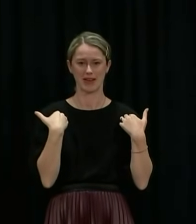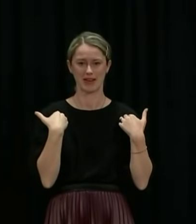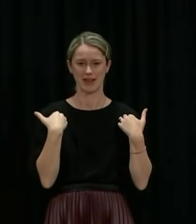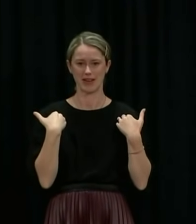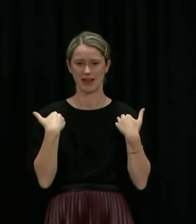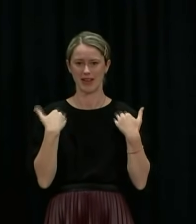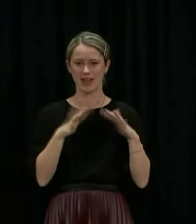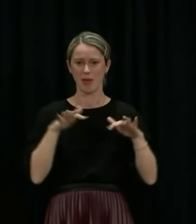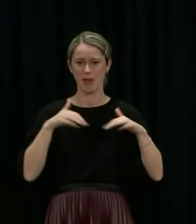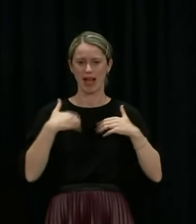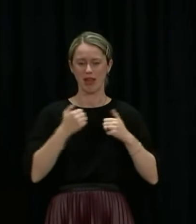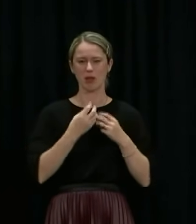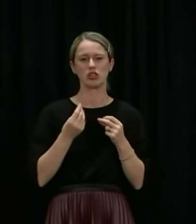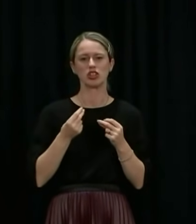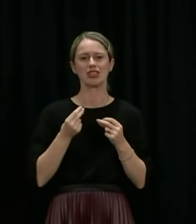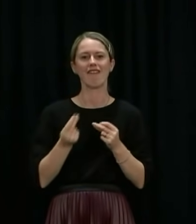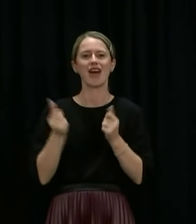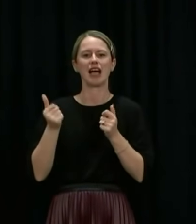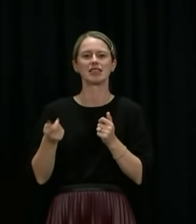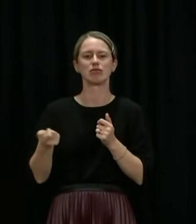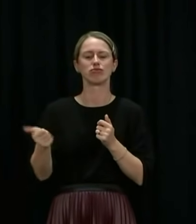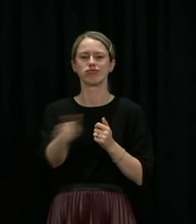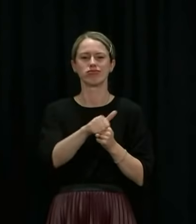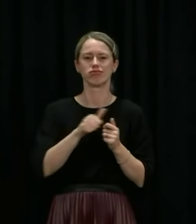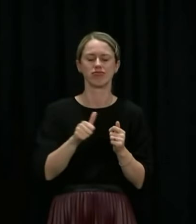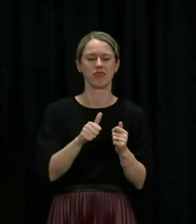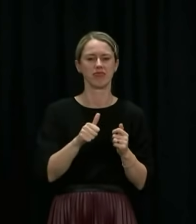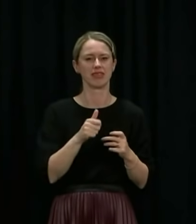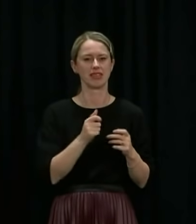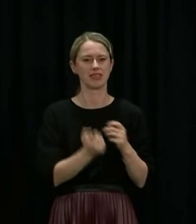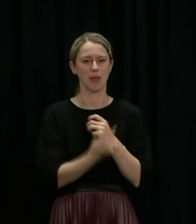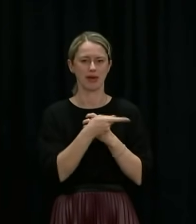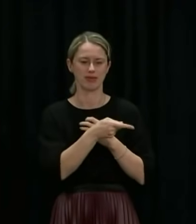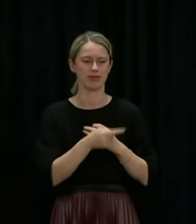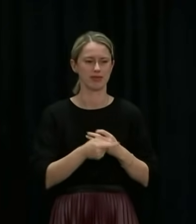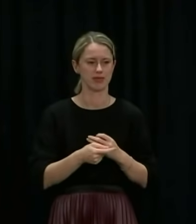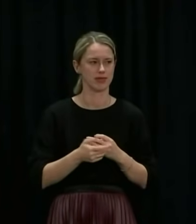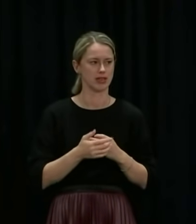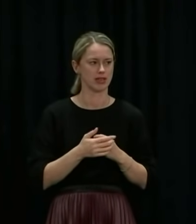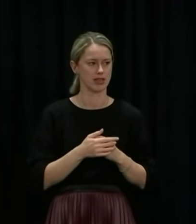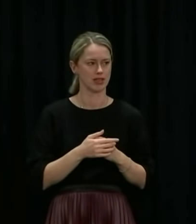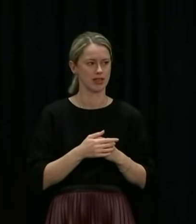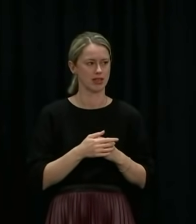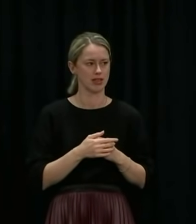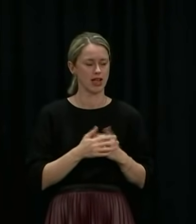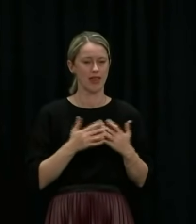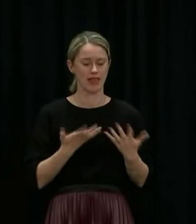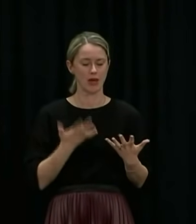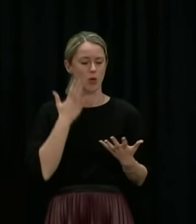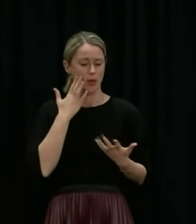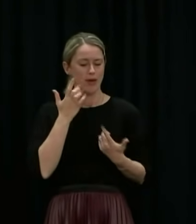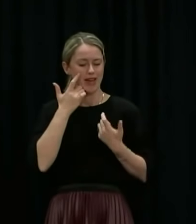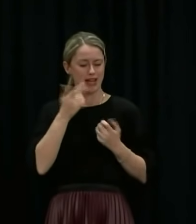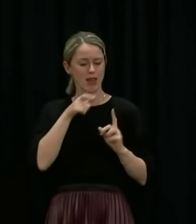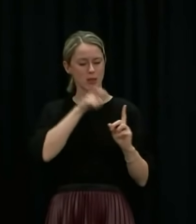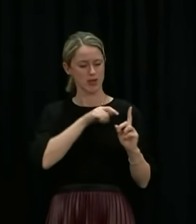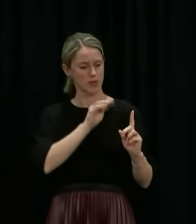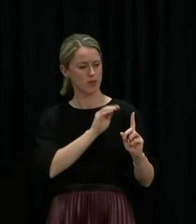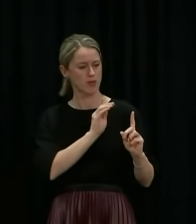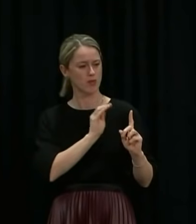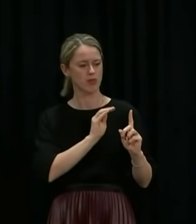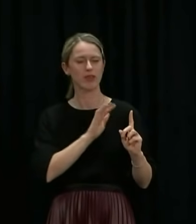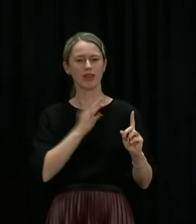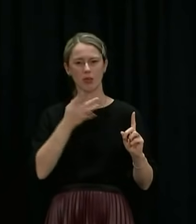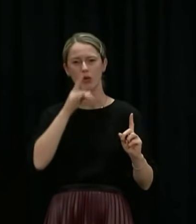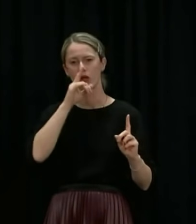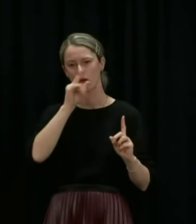public health unit up there. So it was just it was an unusual series of events that led to that. But of course, once this was known and the person was informed, then